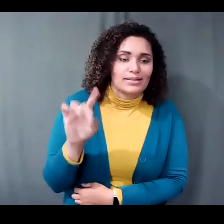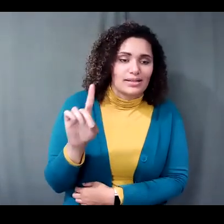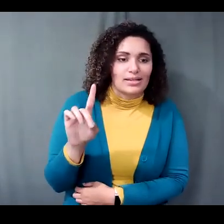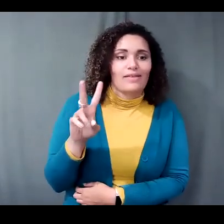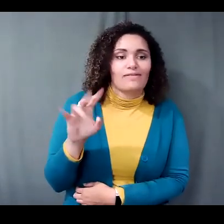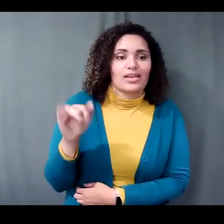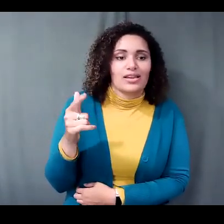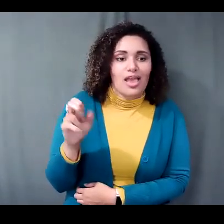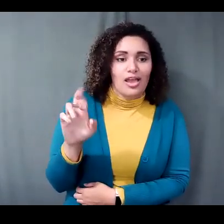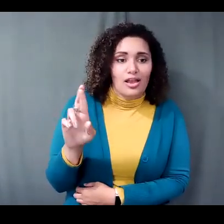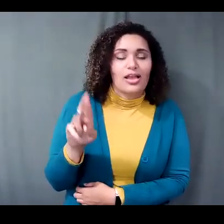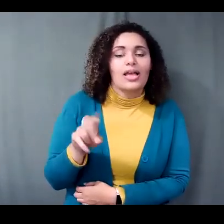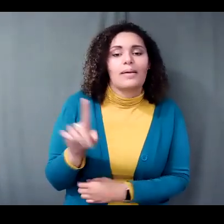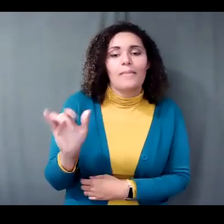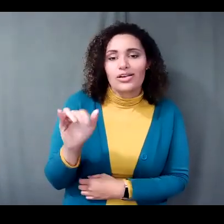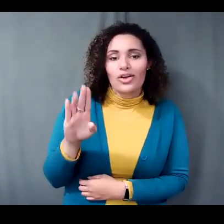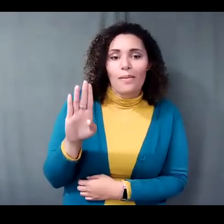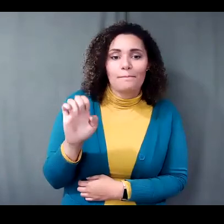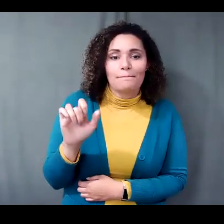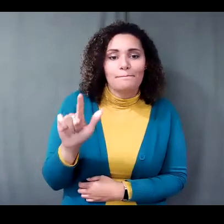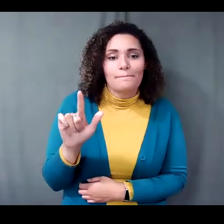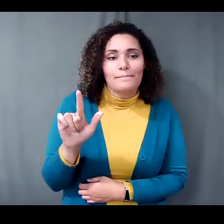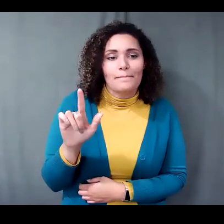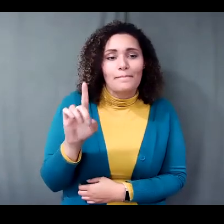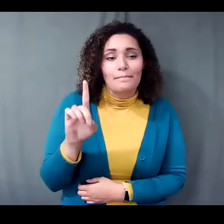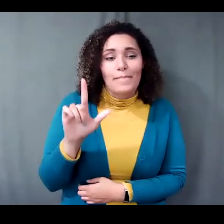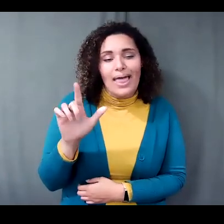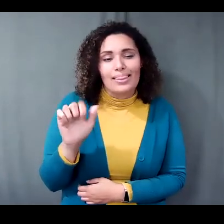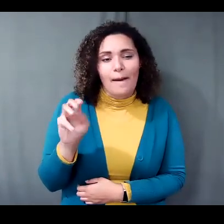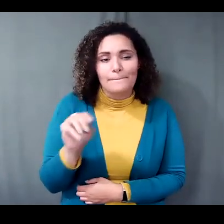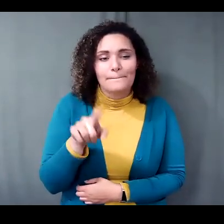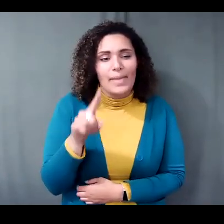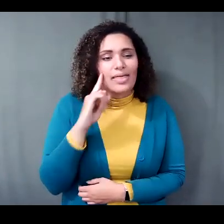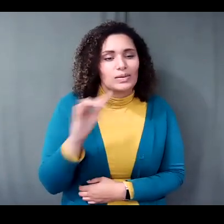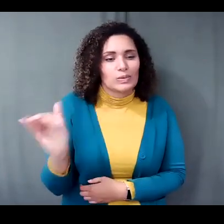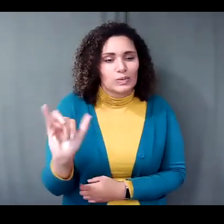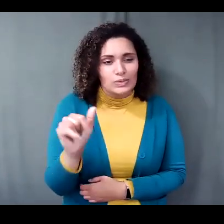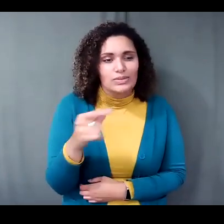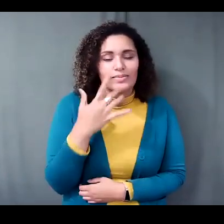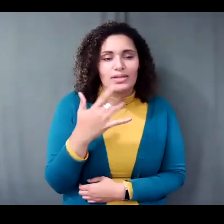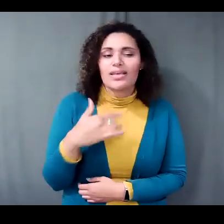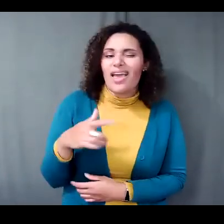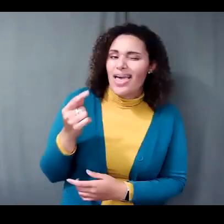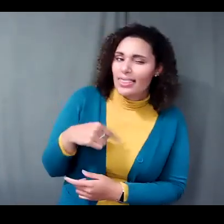all pre-chopped. It helps. It'll be a lot of fun.